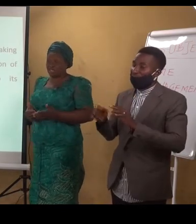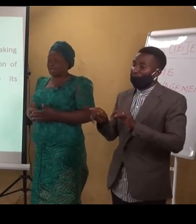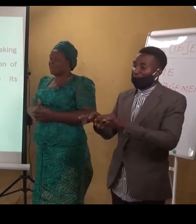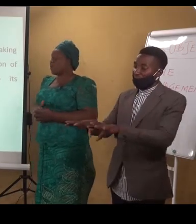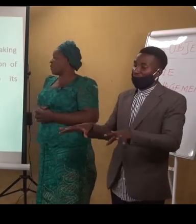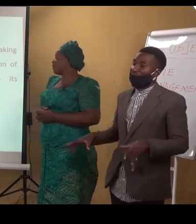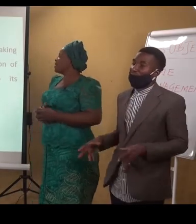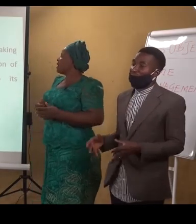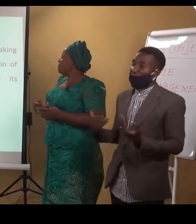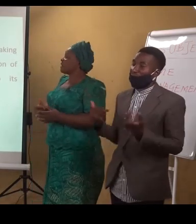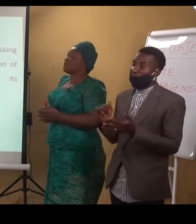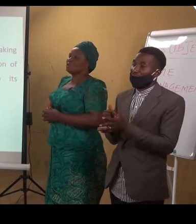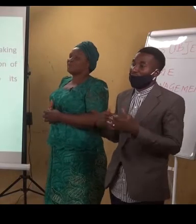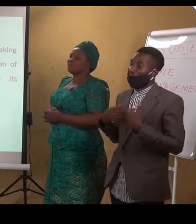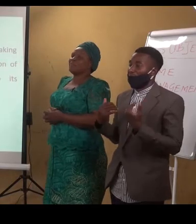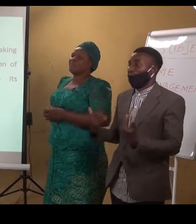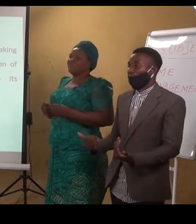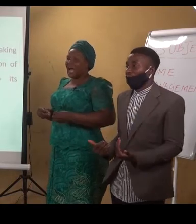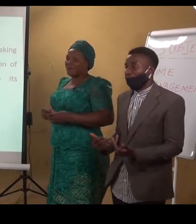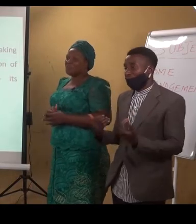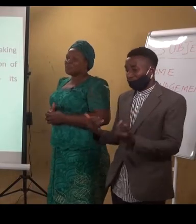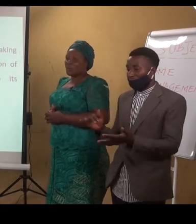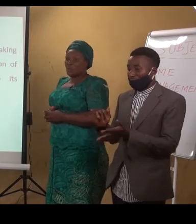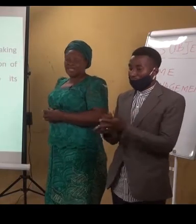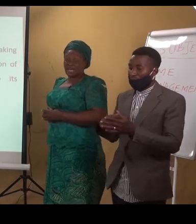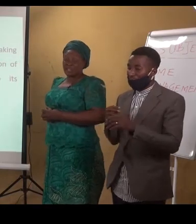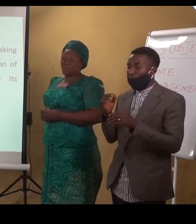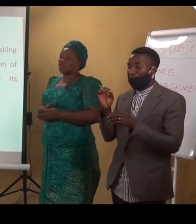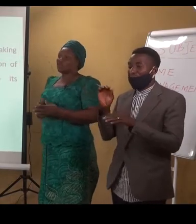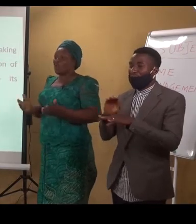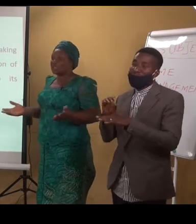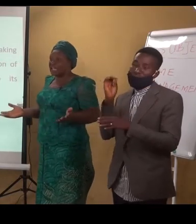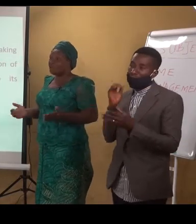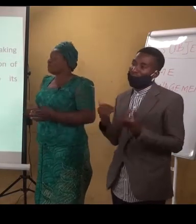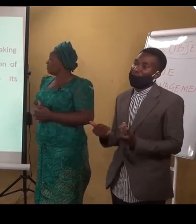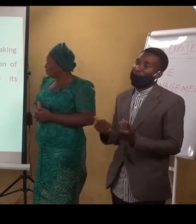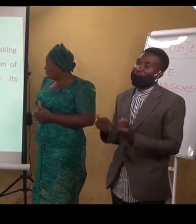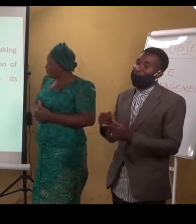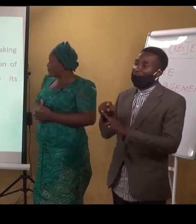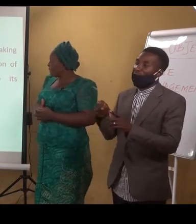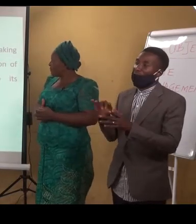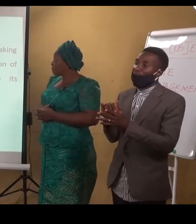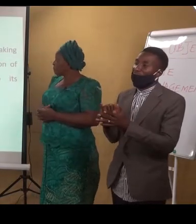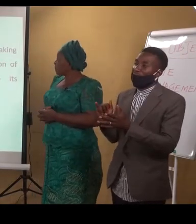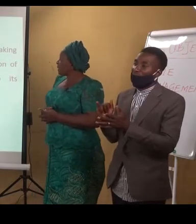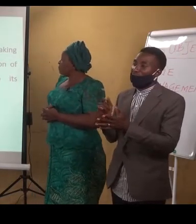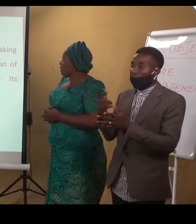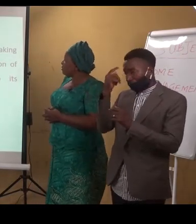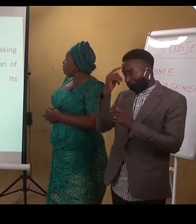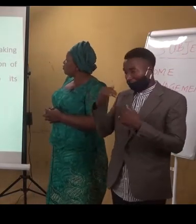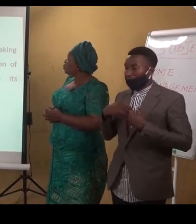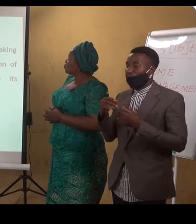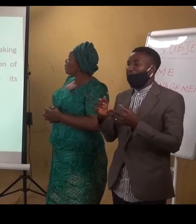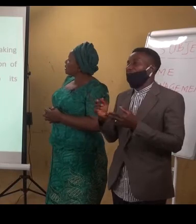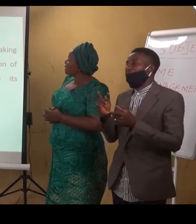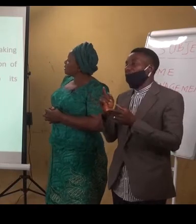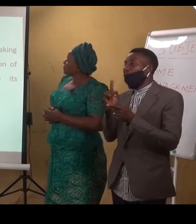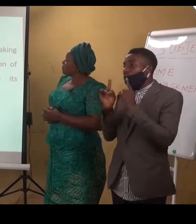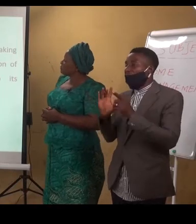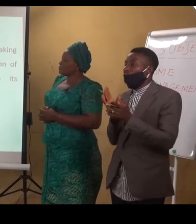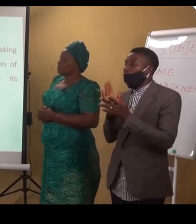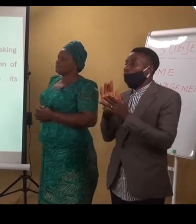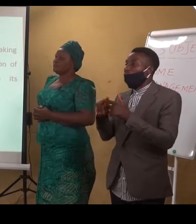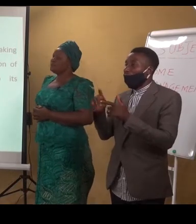have preserved, and we are what? Making use of them now when there is what? Lockdown all over. Meaning of food